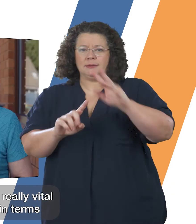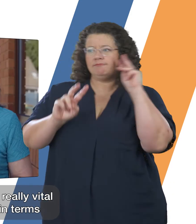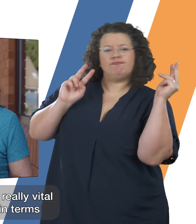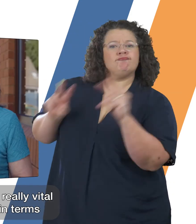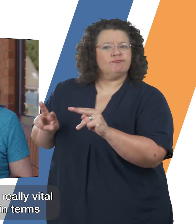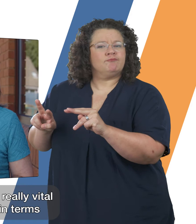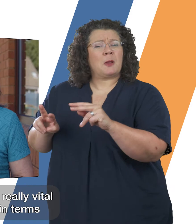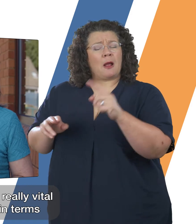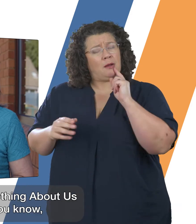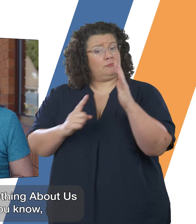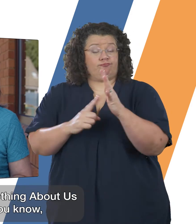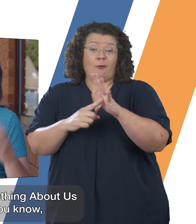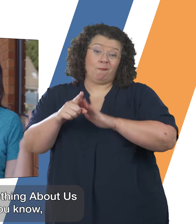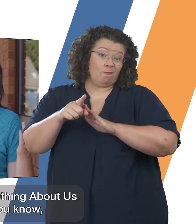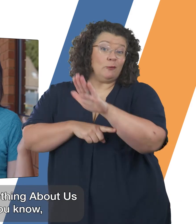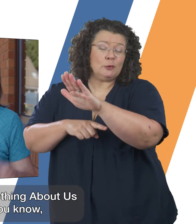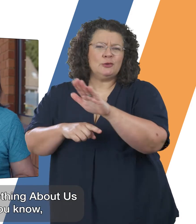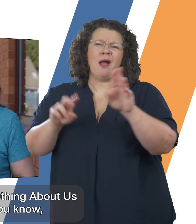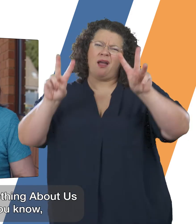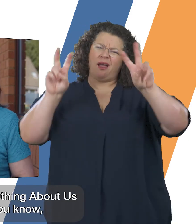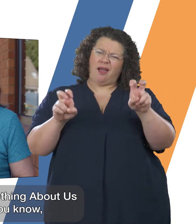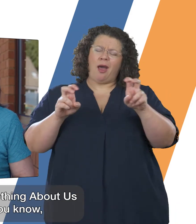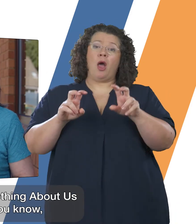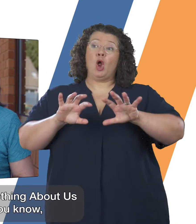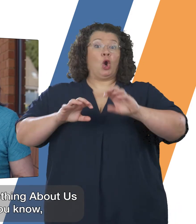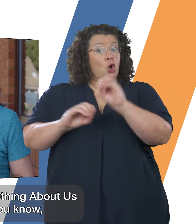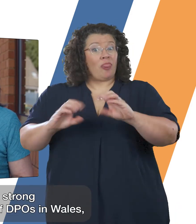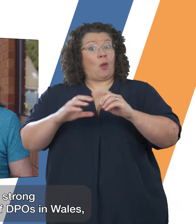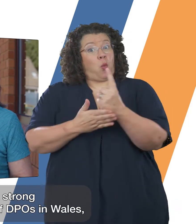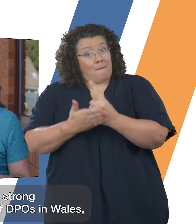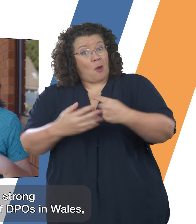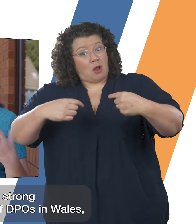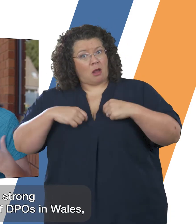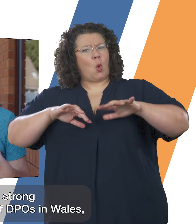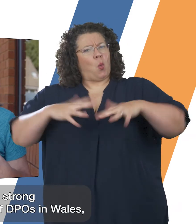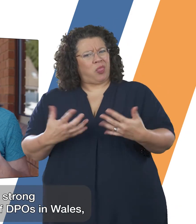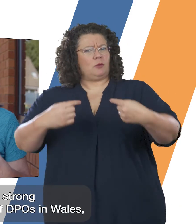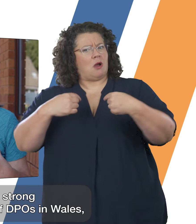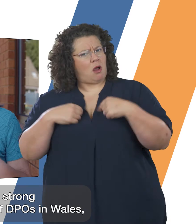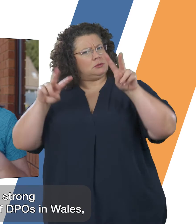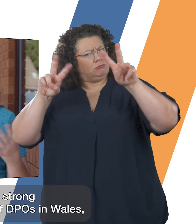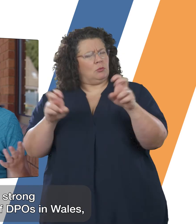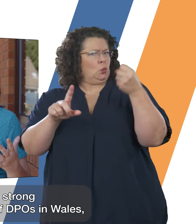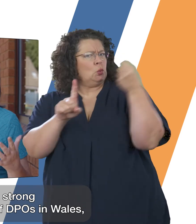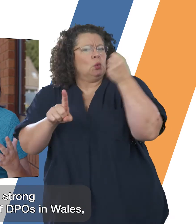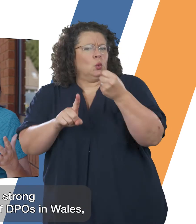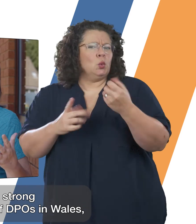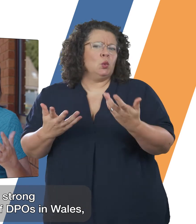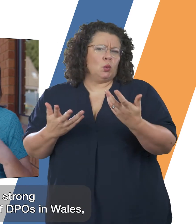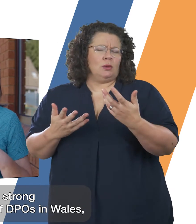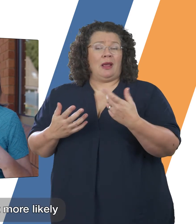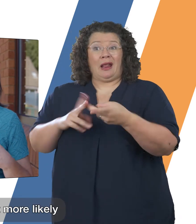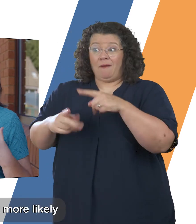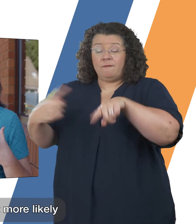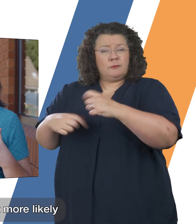for the future in terms of, again, back to nothing about us without us. You know, if we've got a strong and thriving network of DPOs in